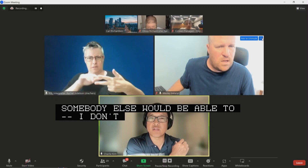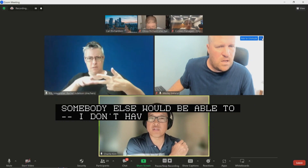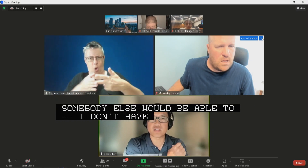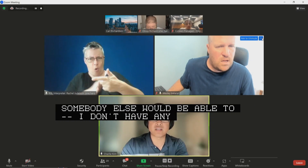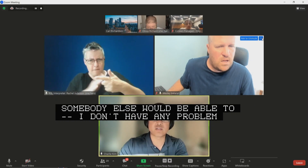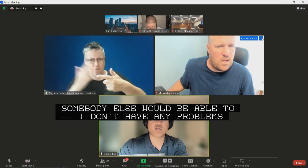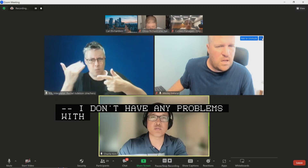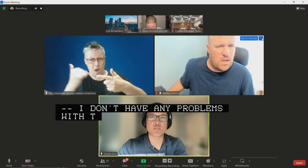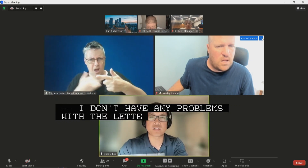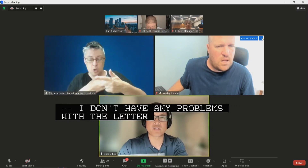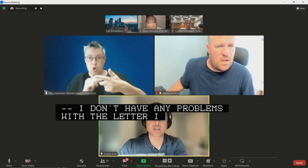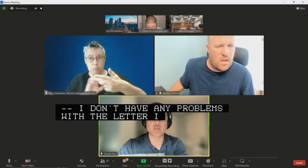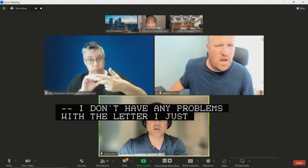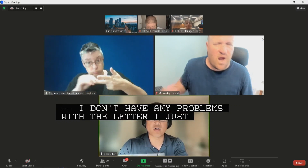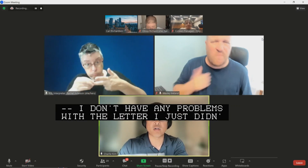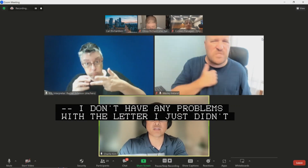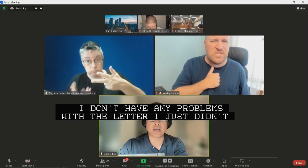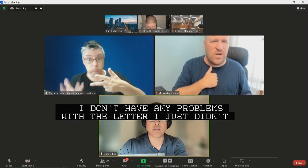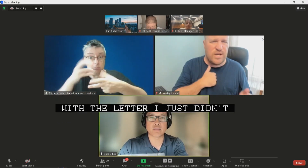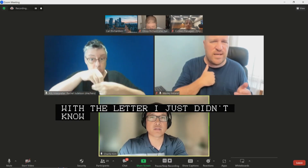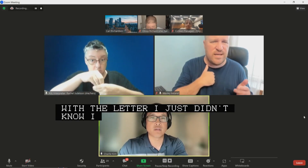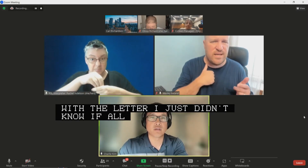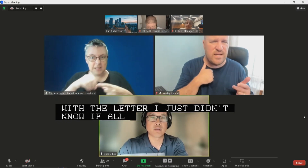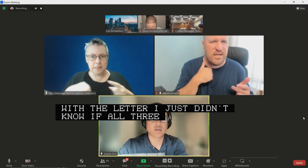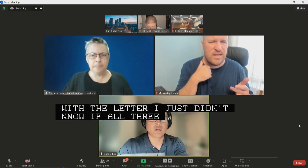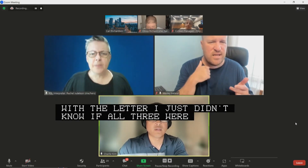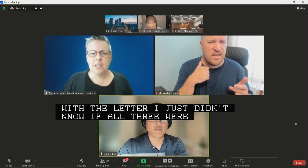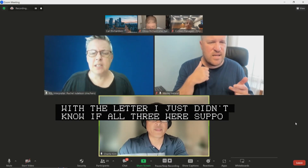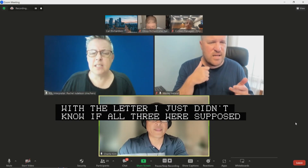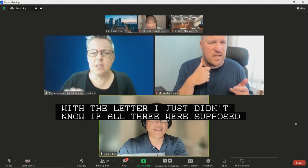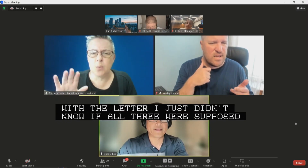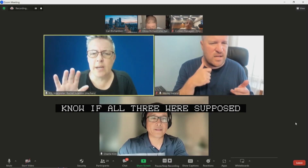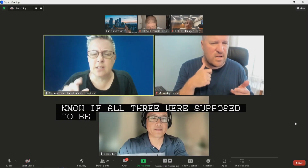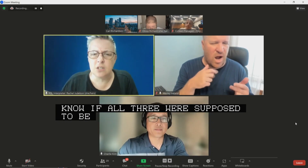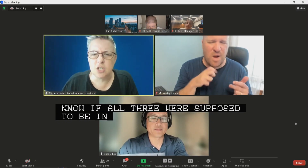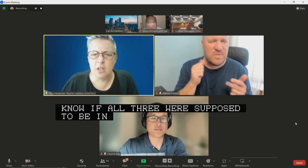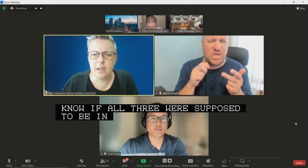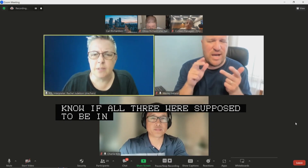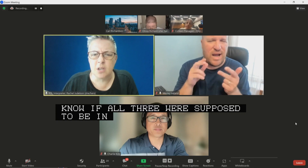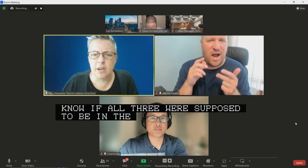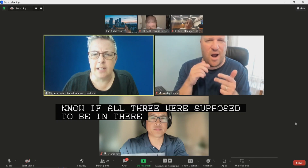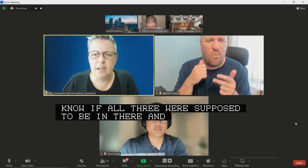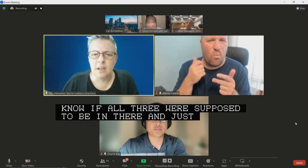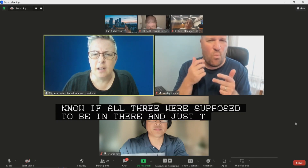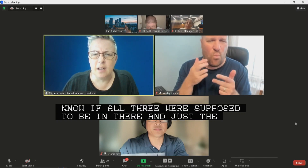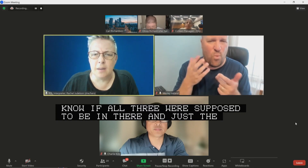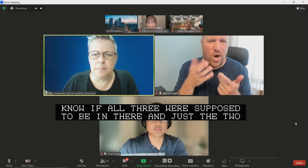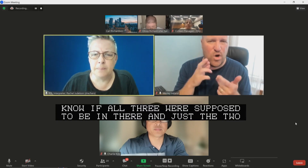be in there or just these two specifically were called out. This is West. Charlie, I'm sorry.